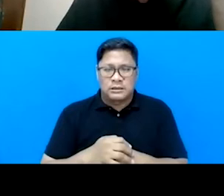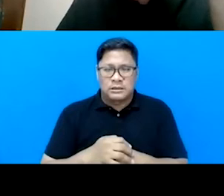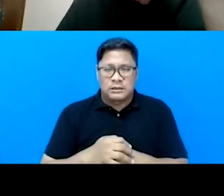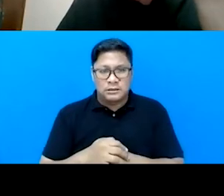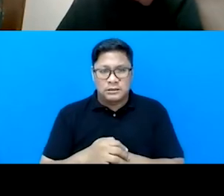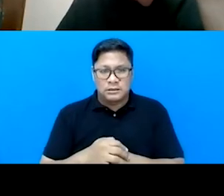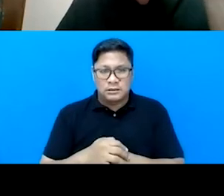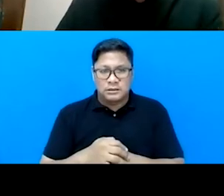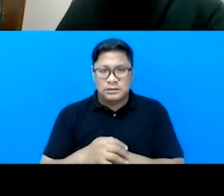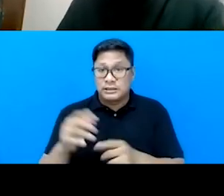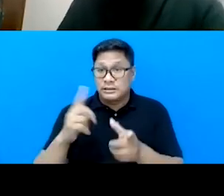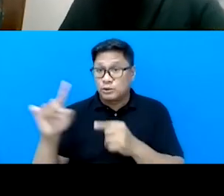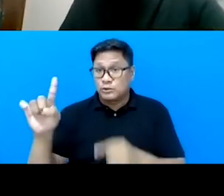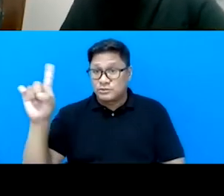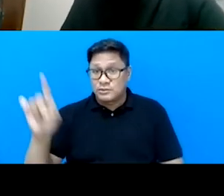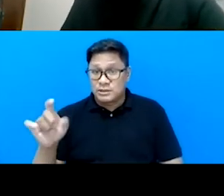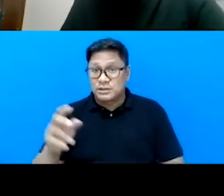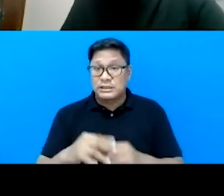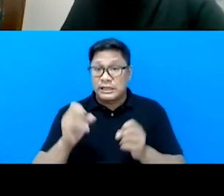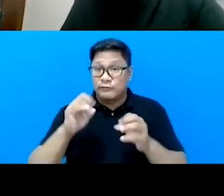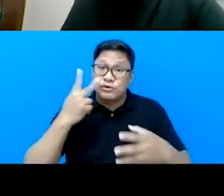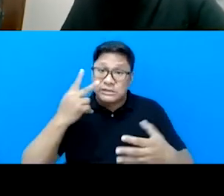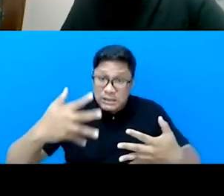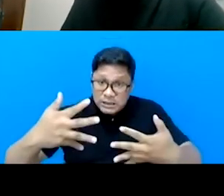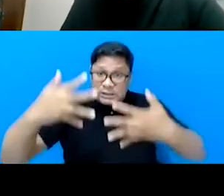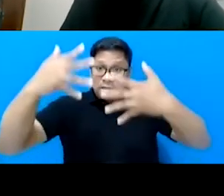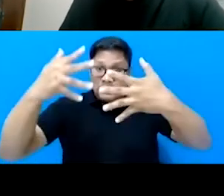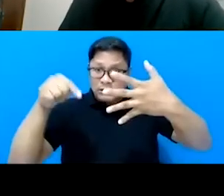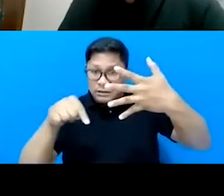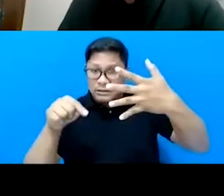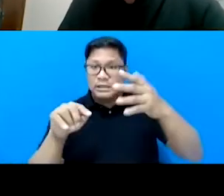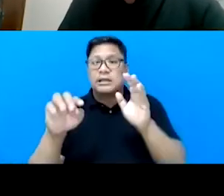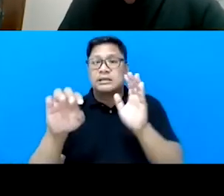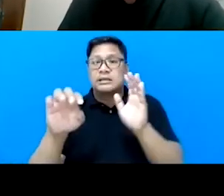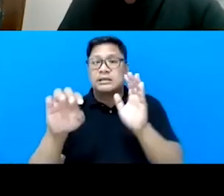and a question marker. Because if we go down to example 9,